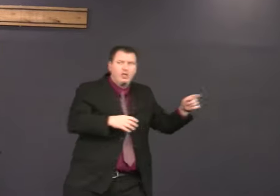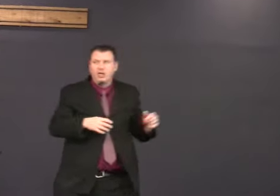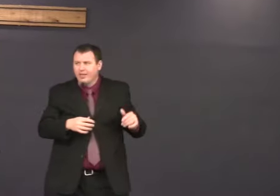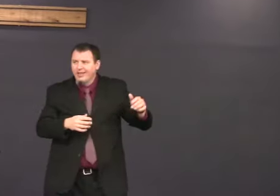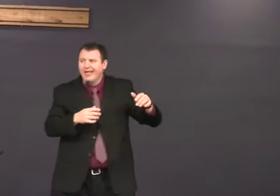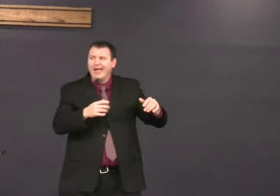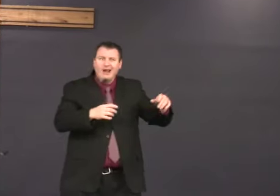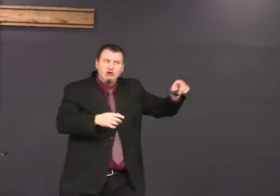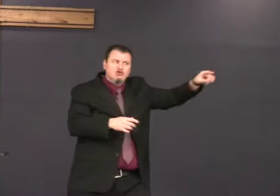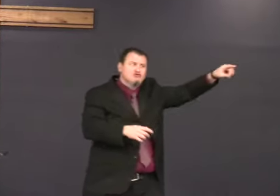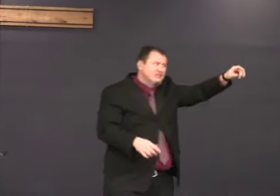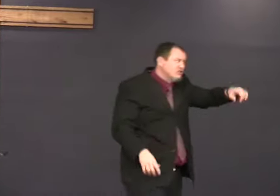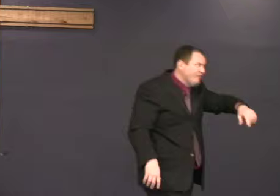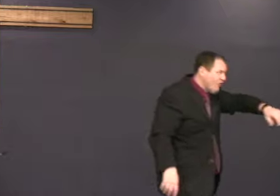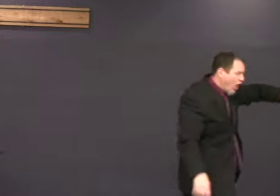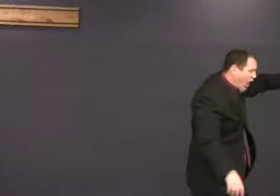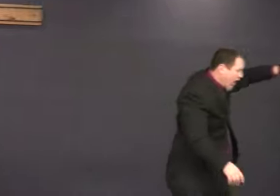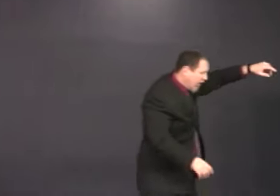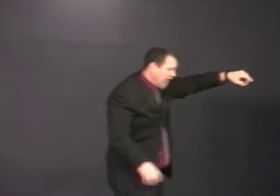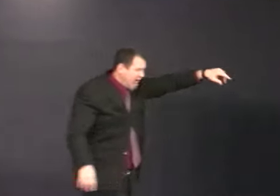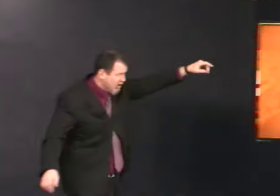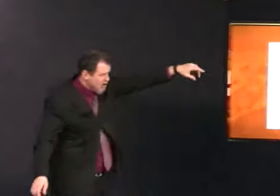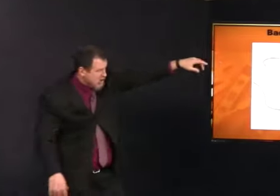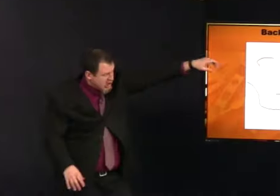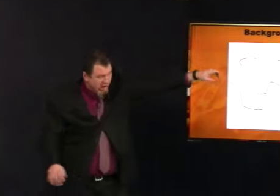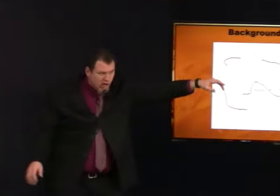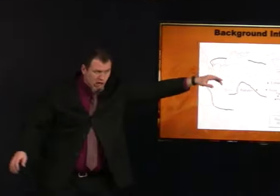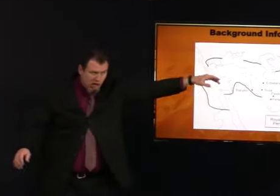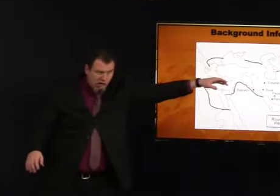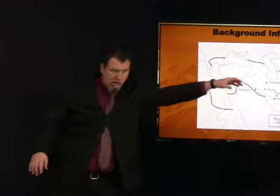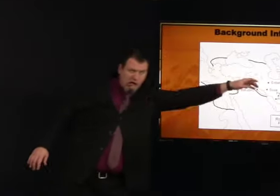Because for me to walk back and forth and can't really reach.